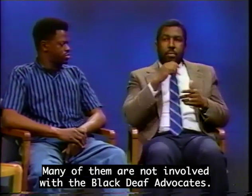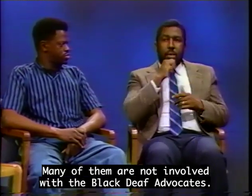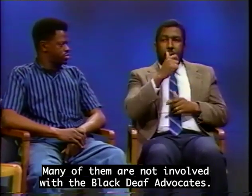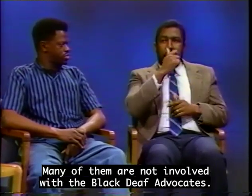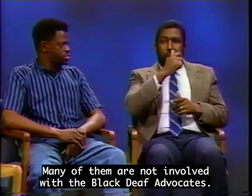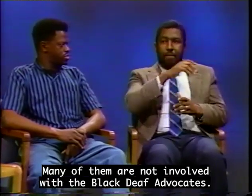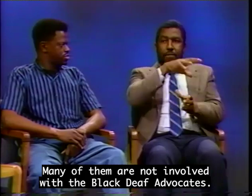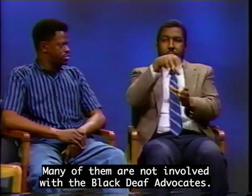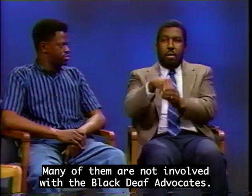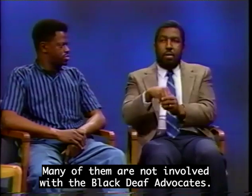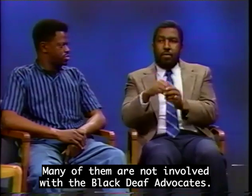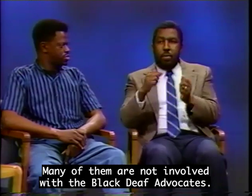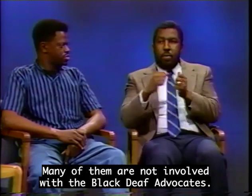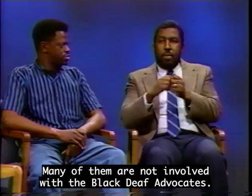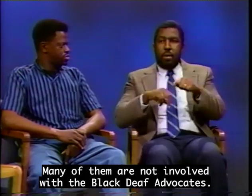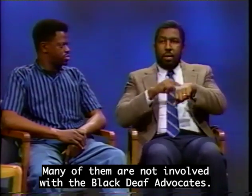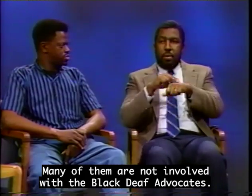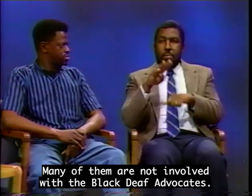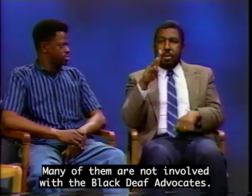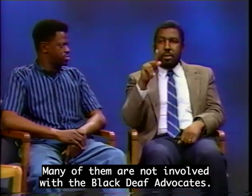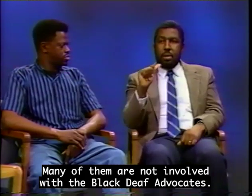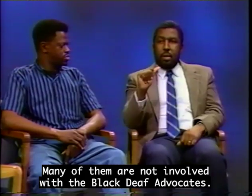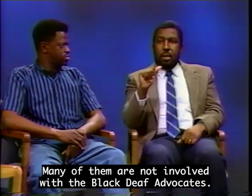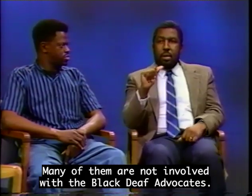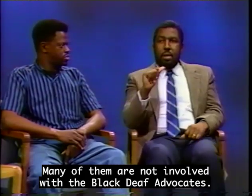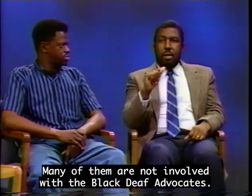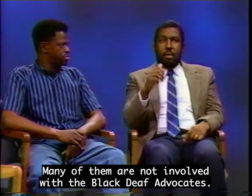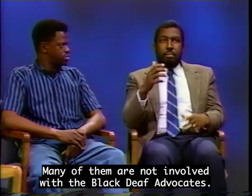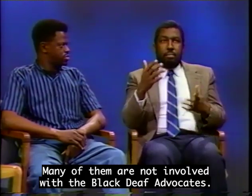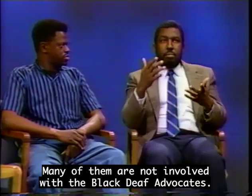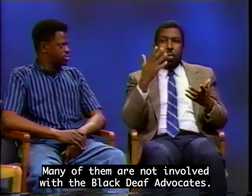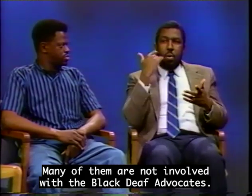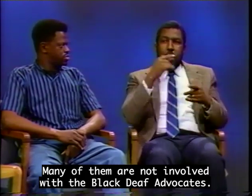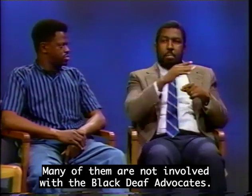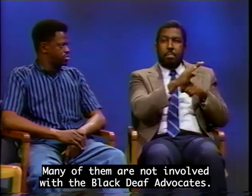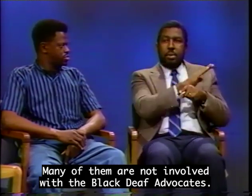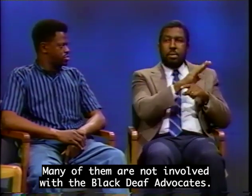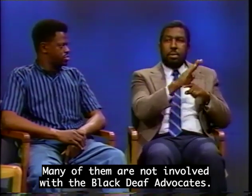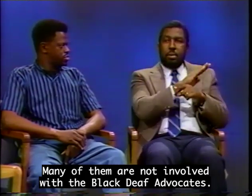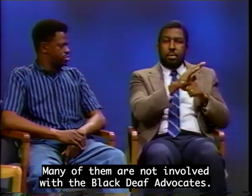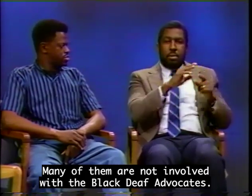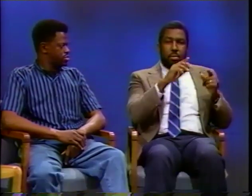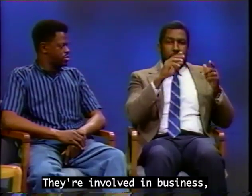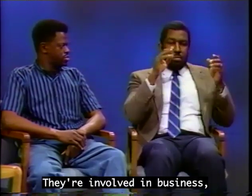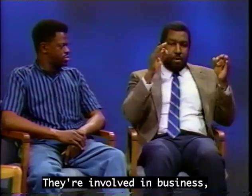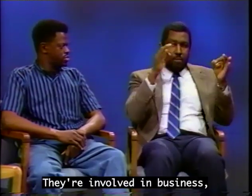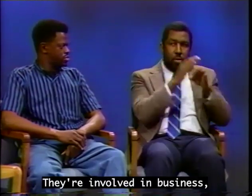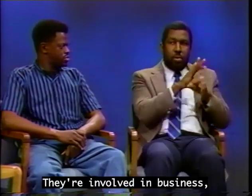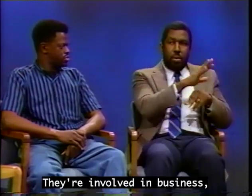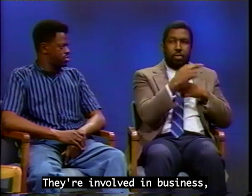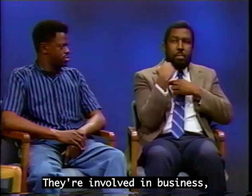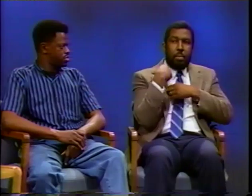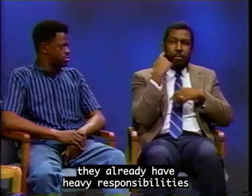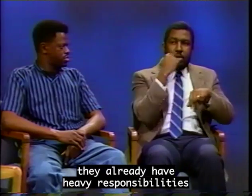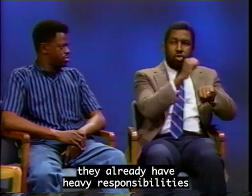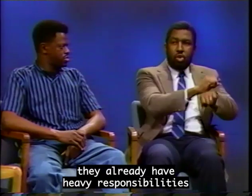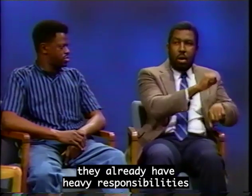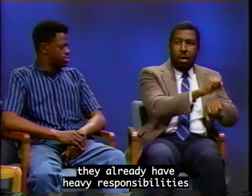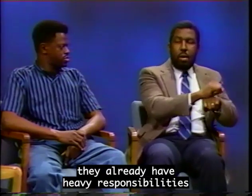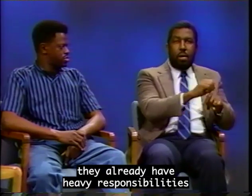them are not involved with the black deaf advocates. They're involved in business. They